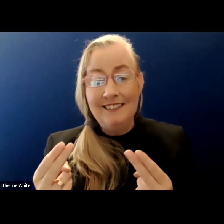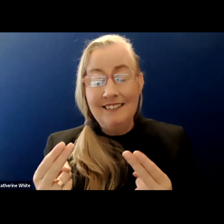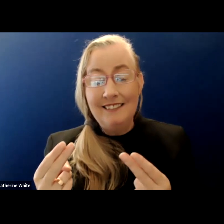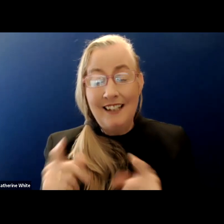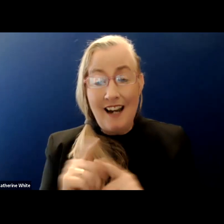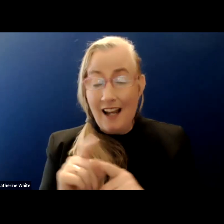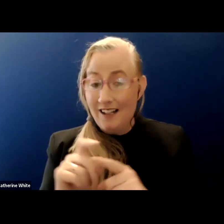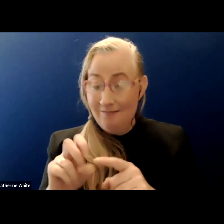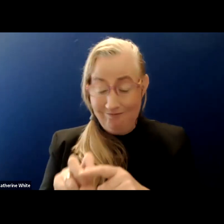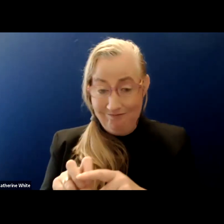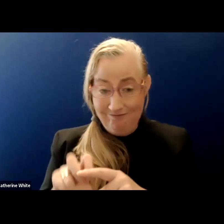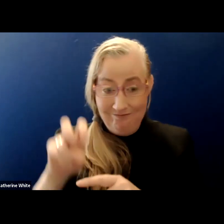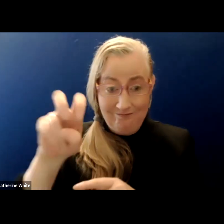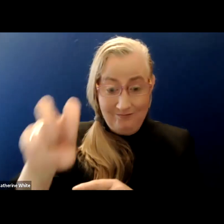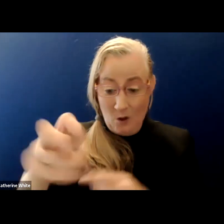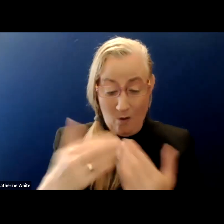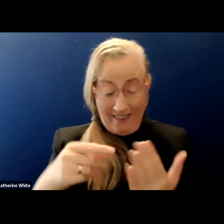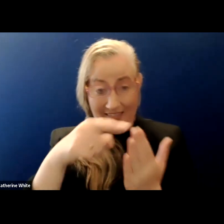well beyond what the text allows.